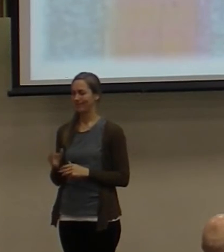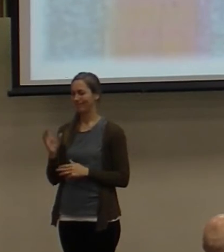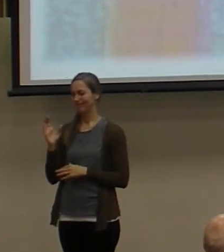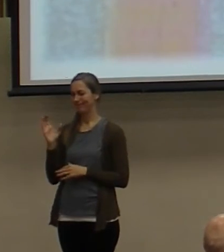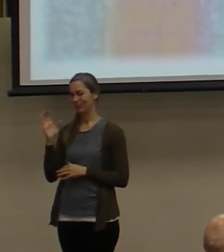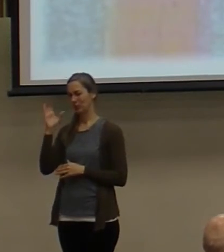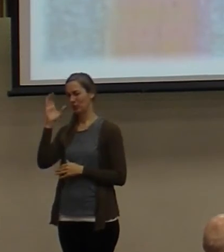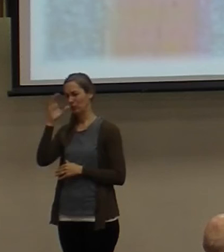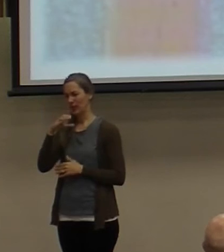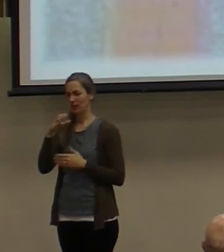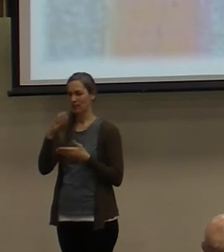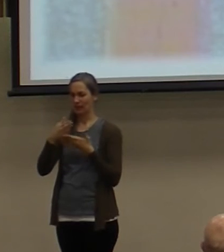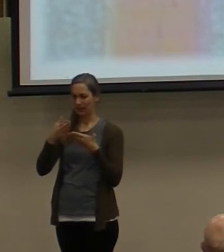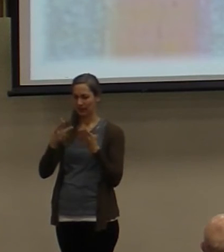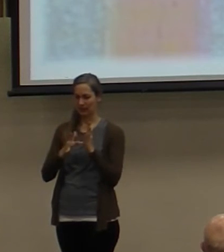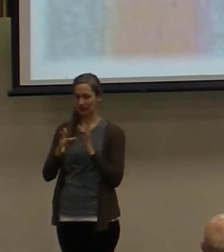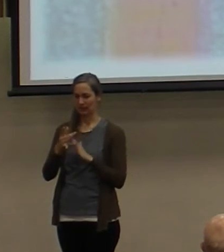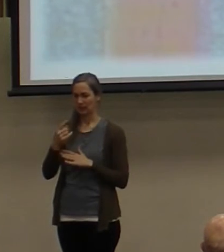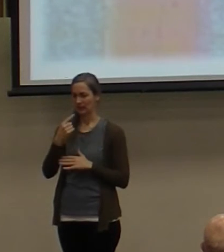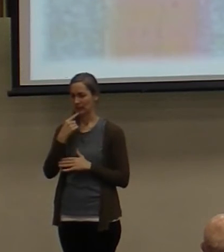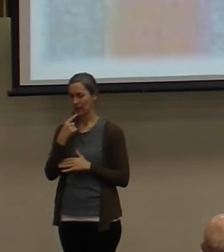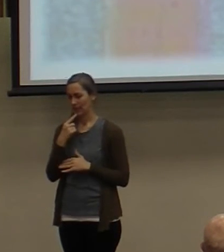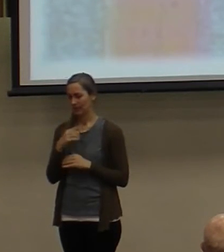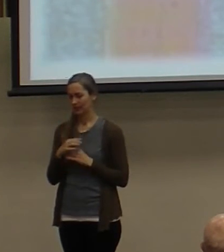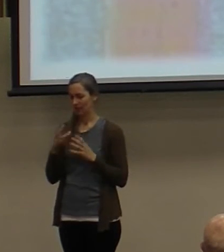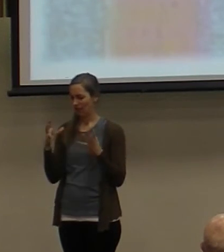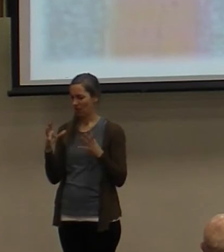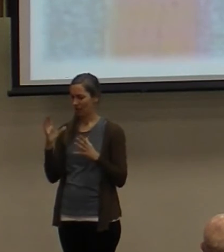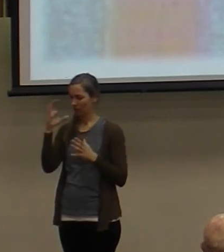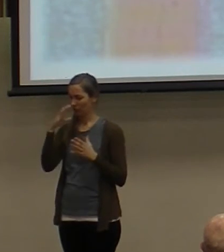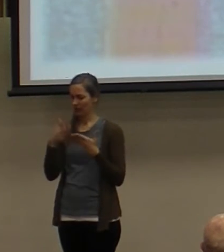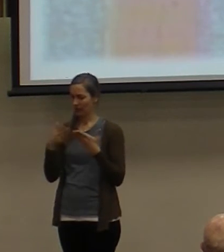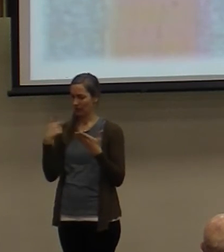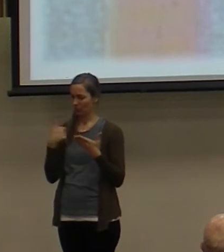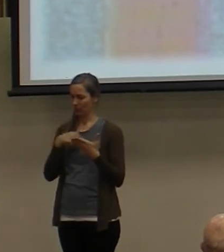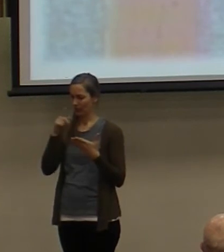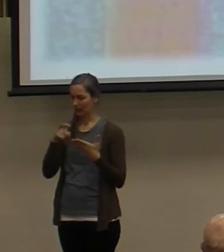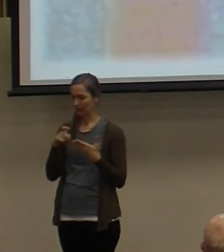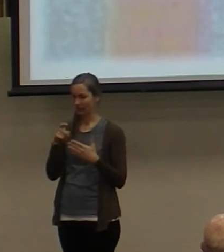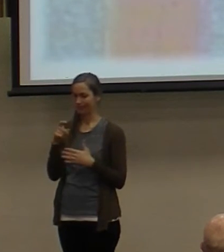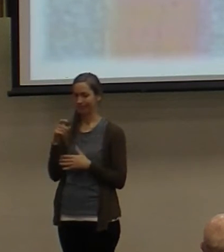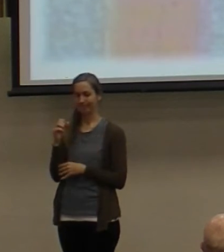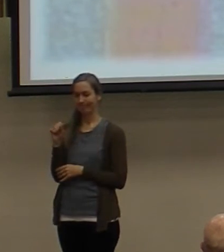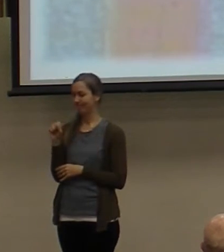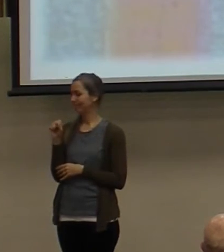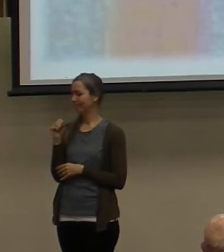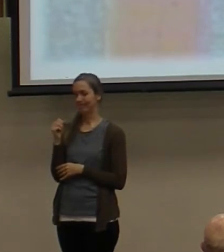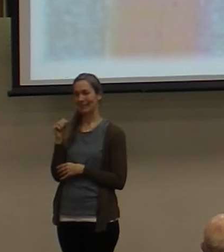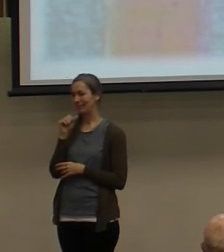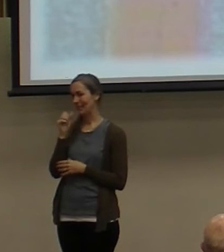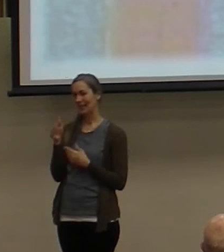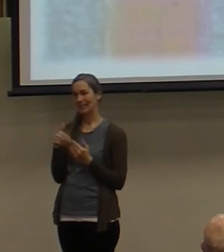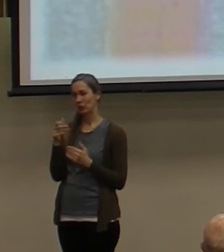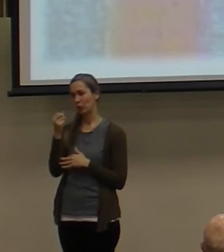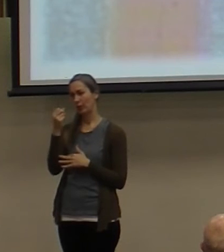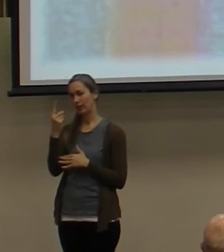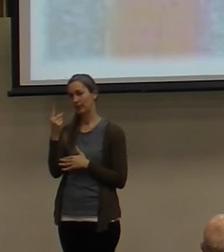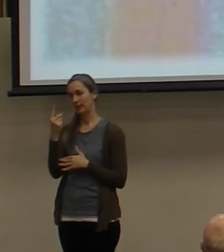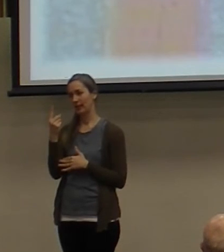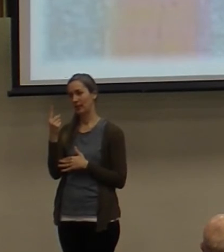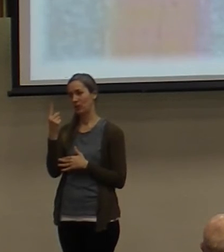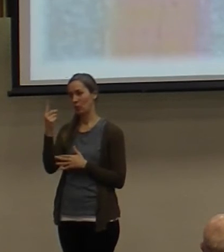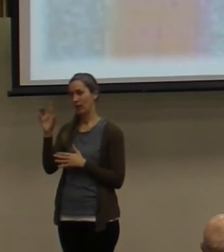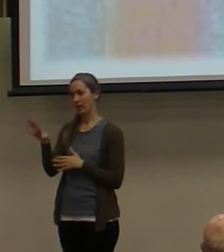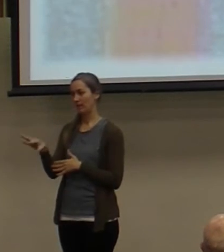Strange things that Jesus says, a lot of strange things that we have to kind of shake our heads at because it's not easy to understand. One of those is found over in Luke